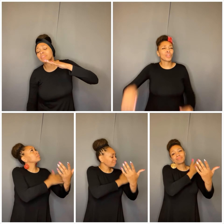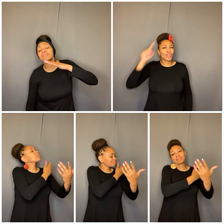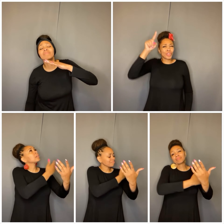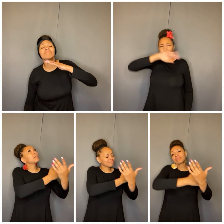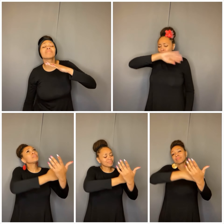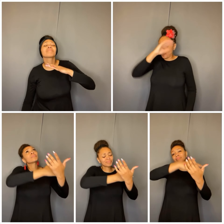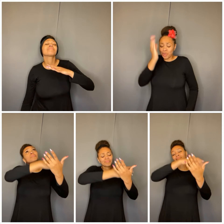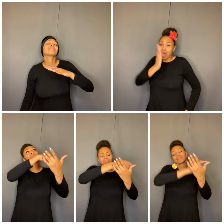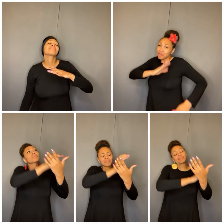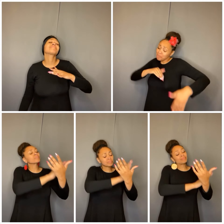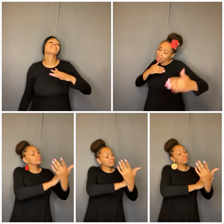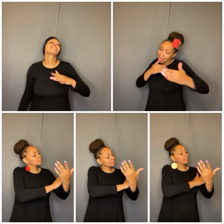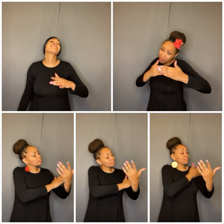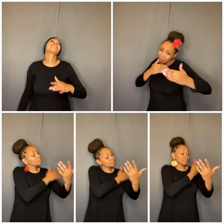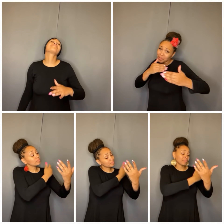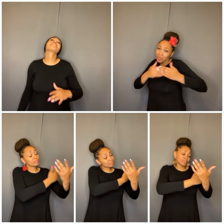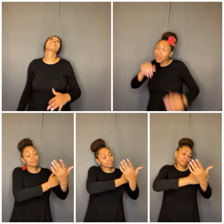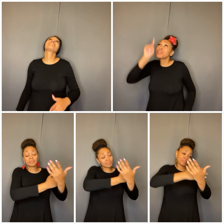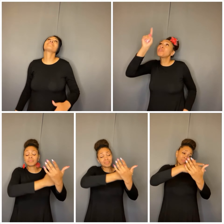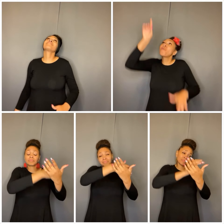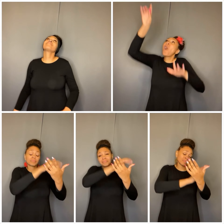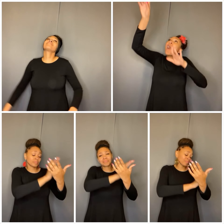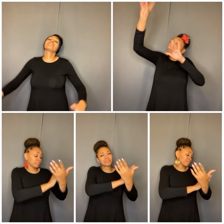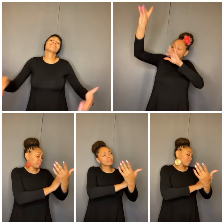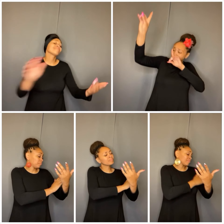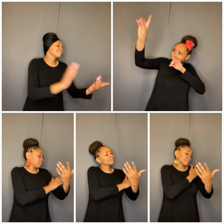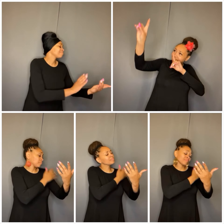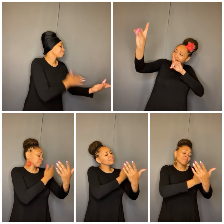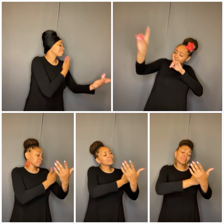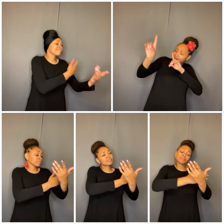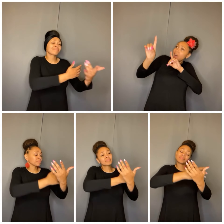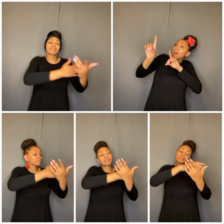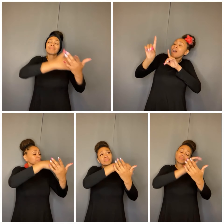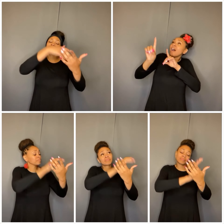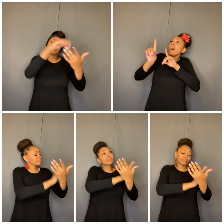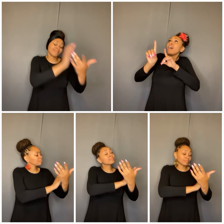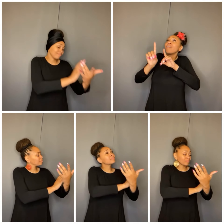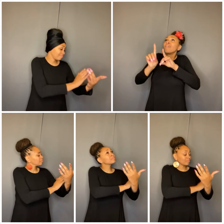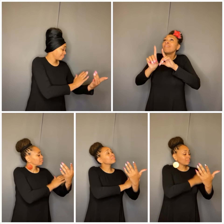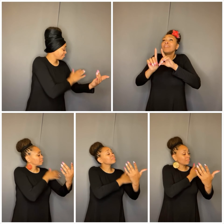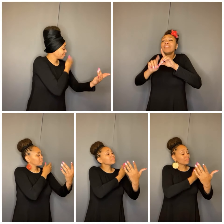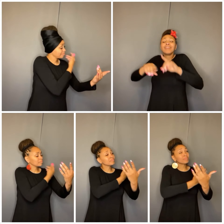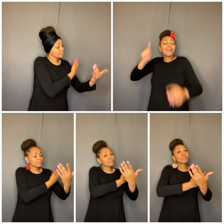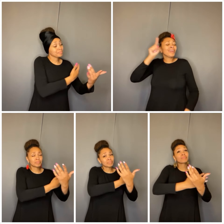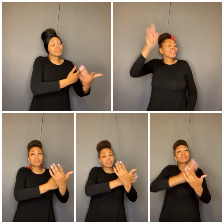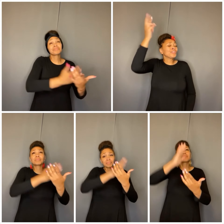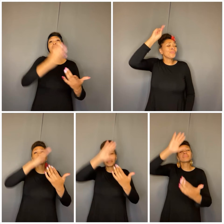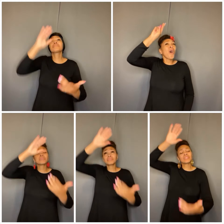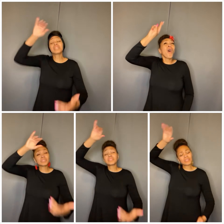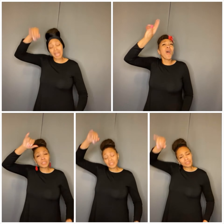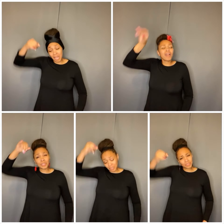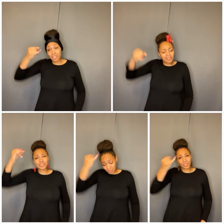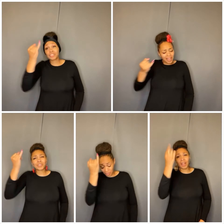You've never been closer than you are right now Let's sing along, y'all You are a